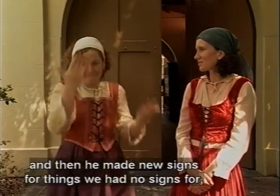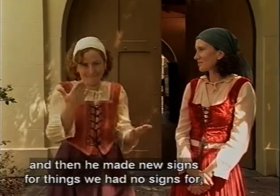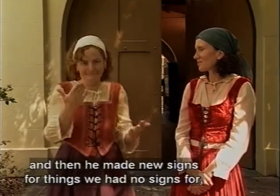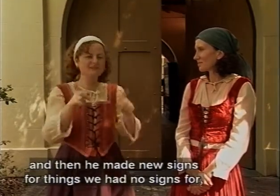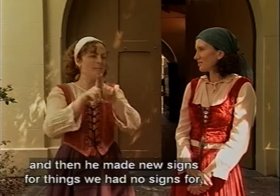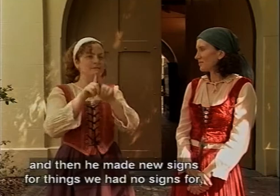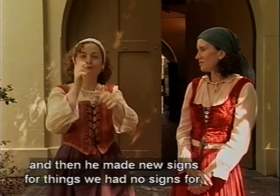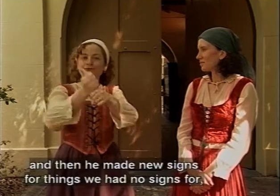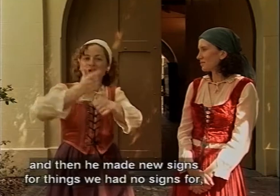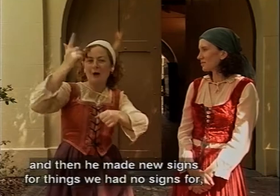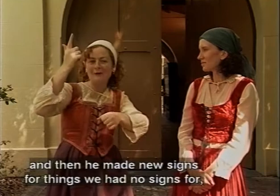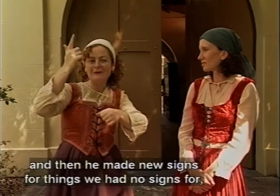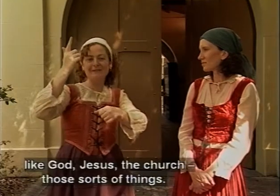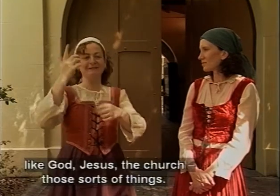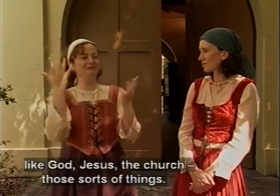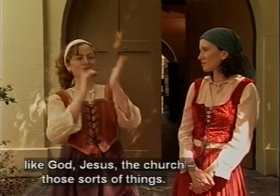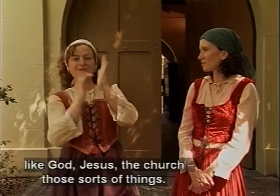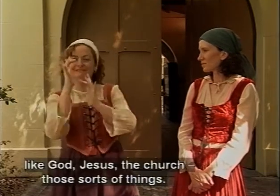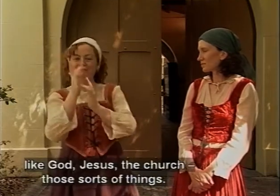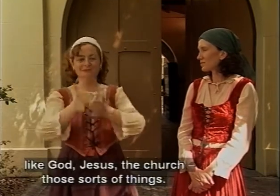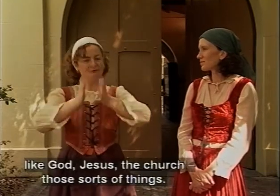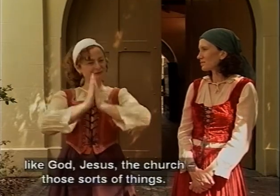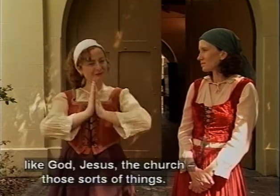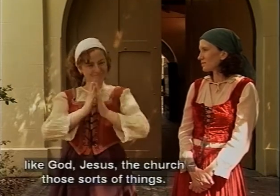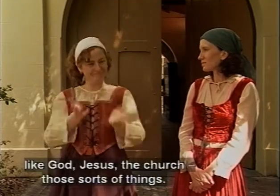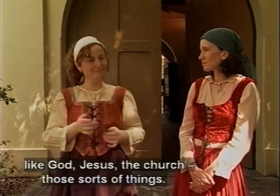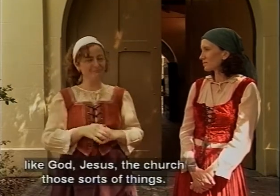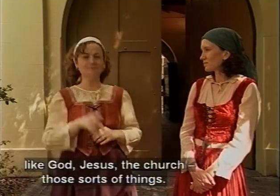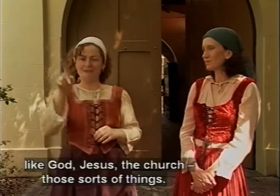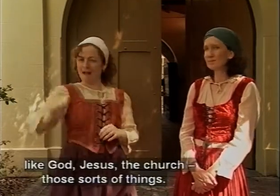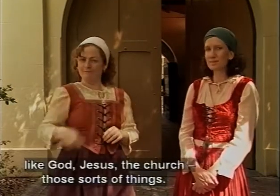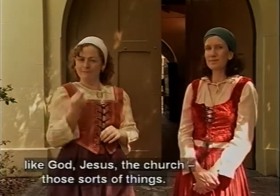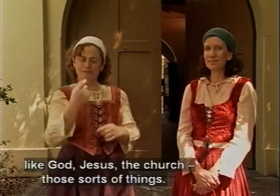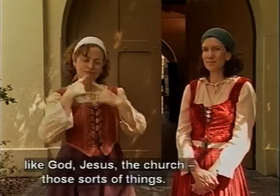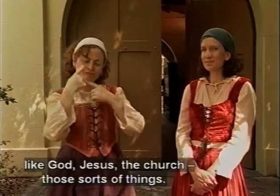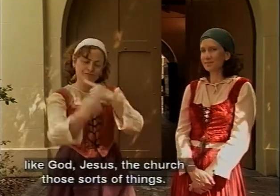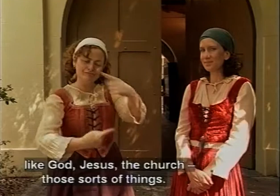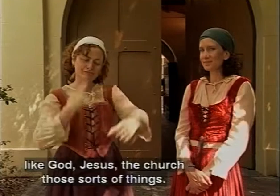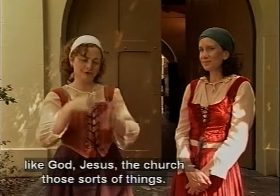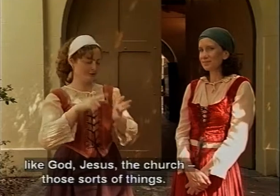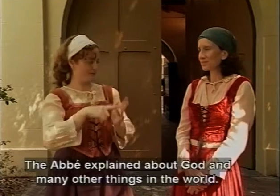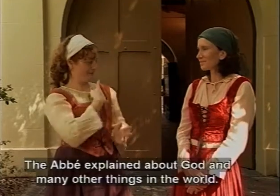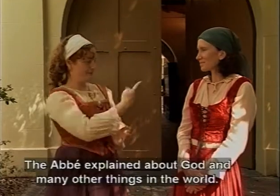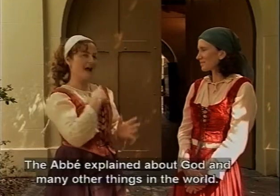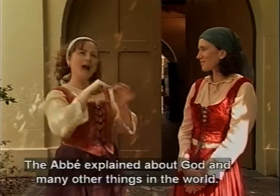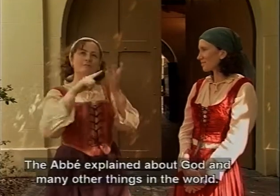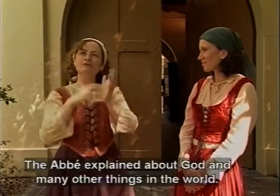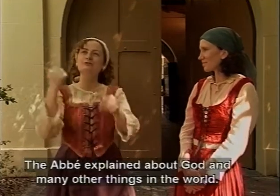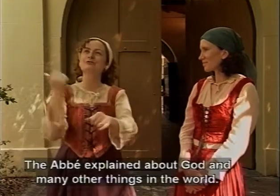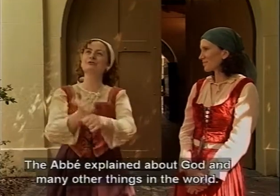signs for, like God, Jesus, the church, those sorts of things. Abbé explained to us